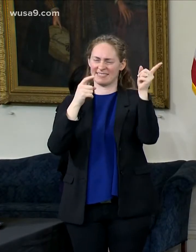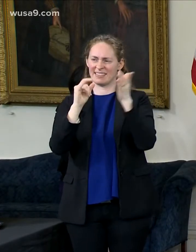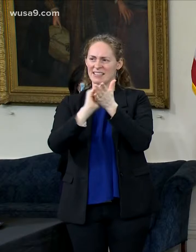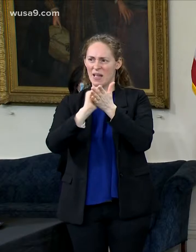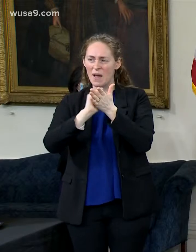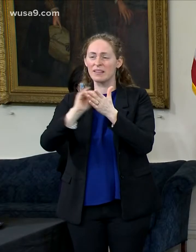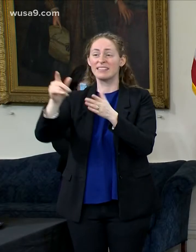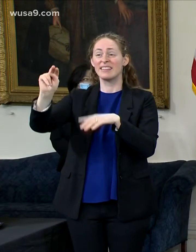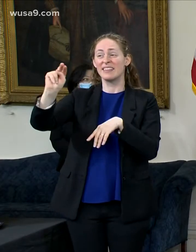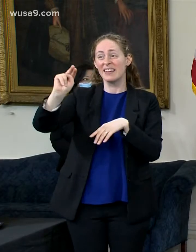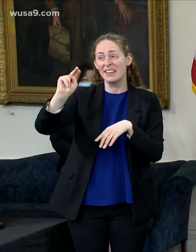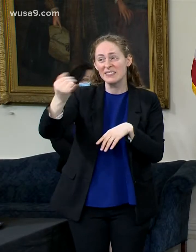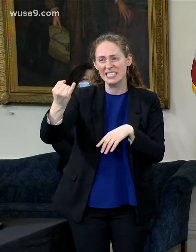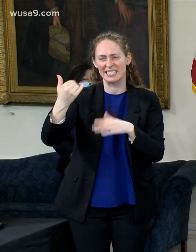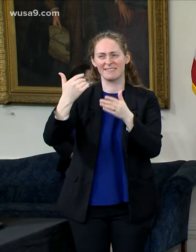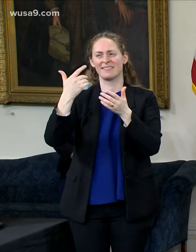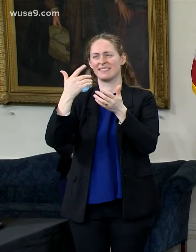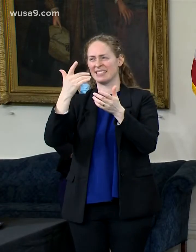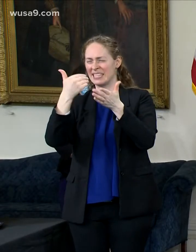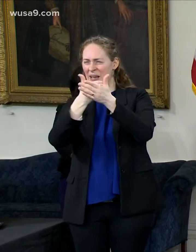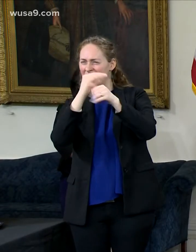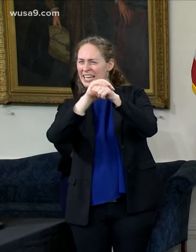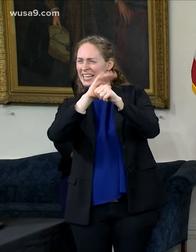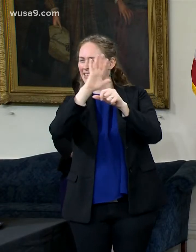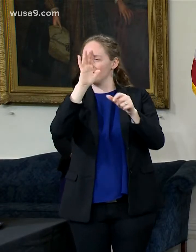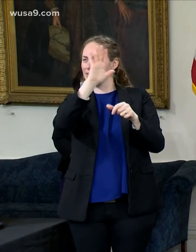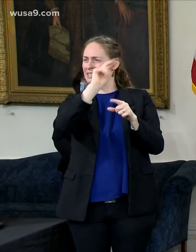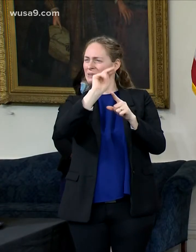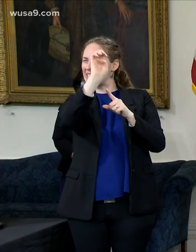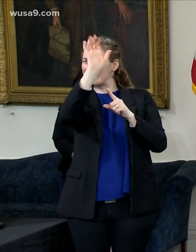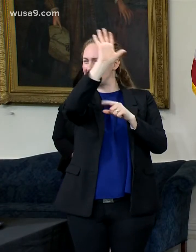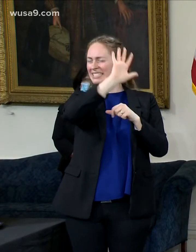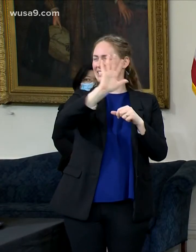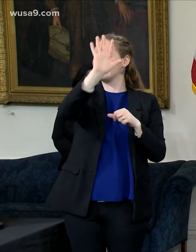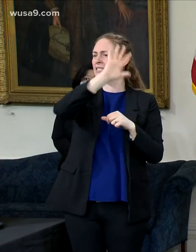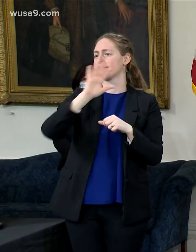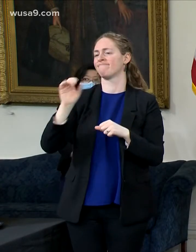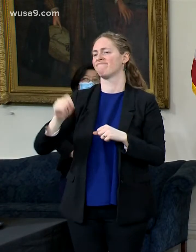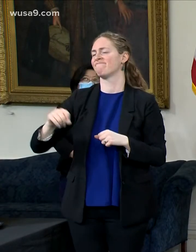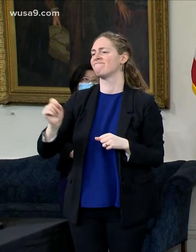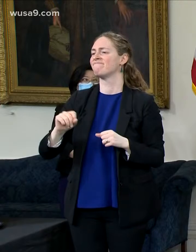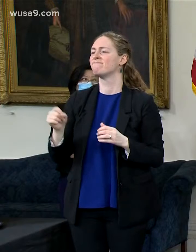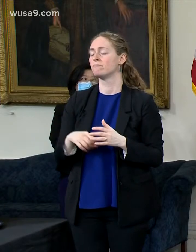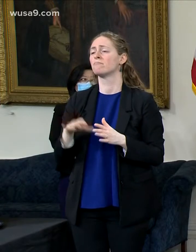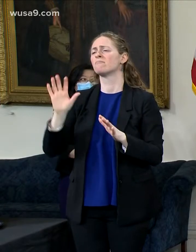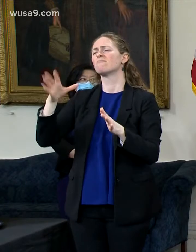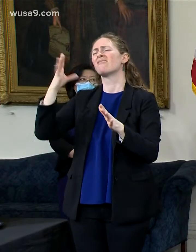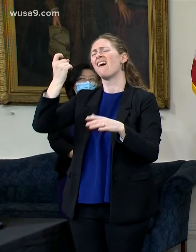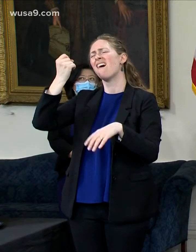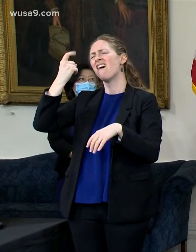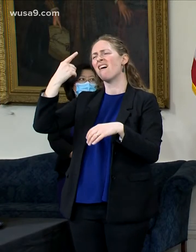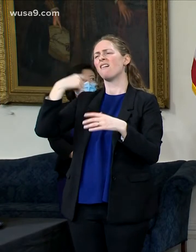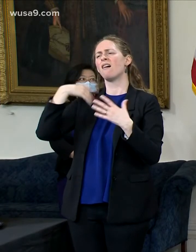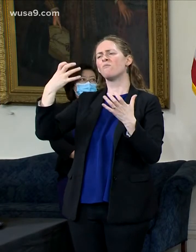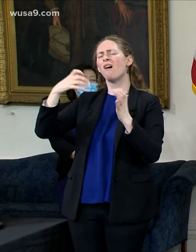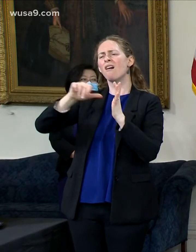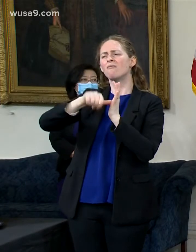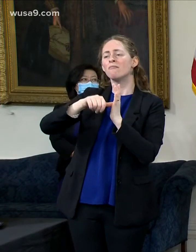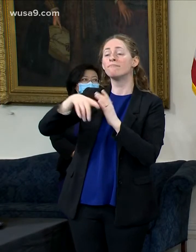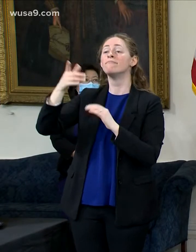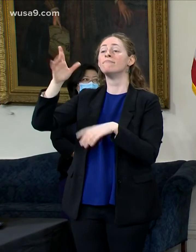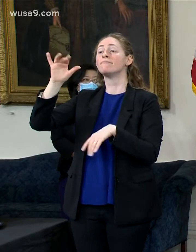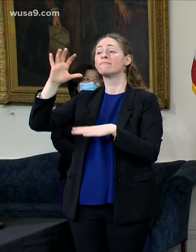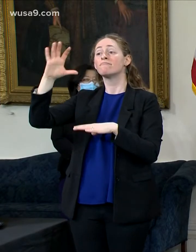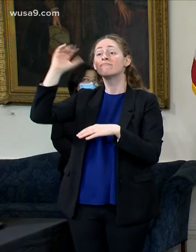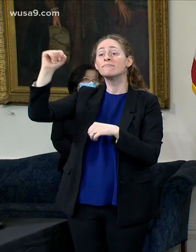from the Northeast. And so we want to still advise people if they're traveling out of state that they should get tested and